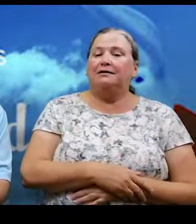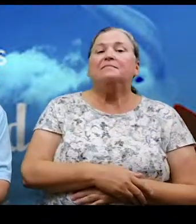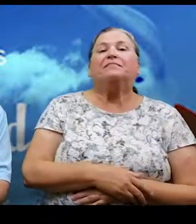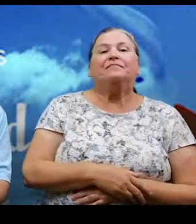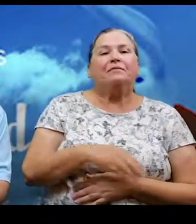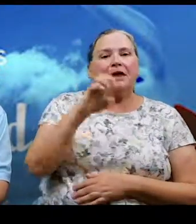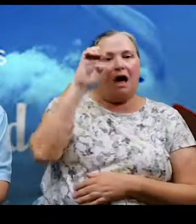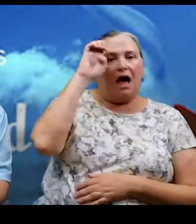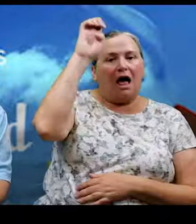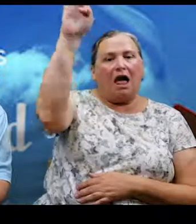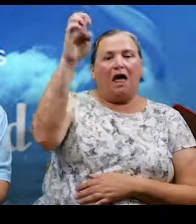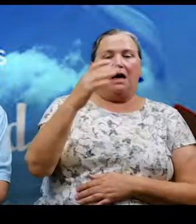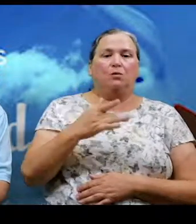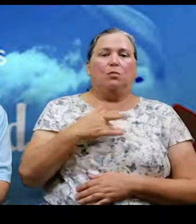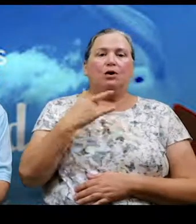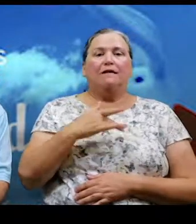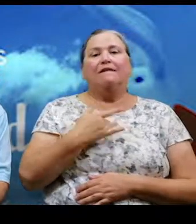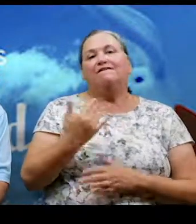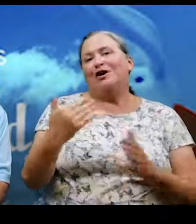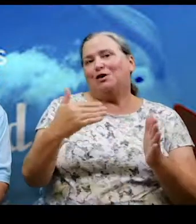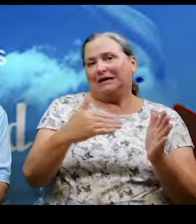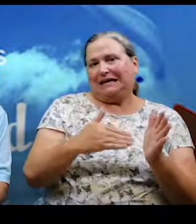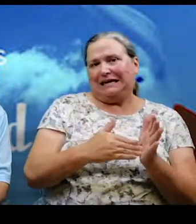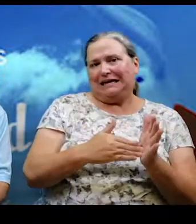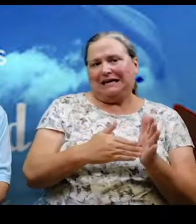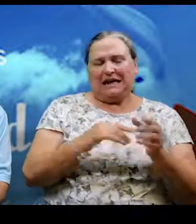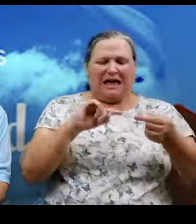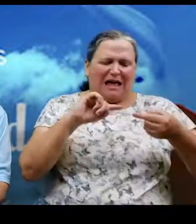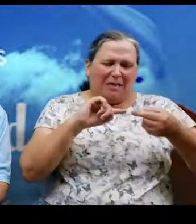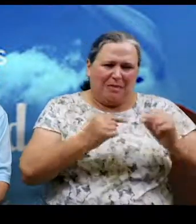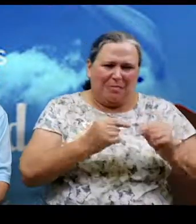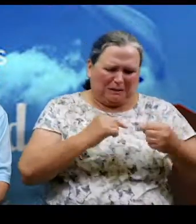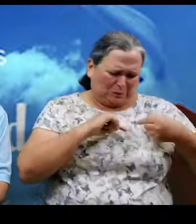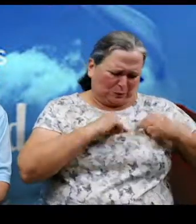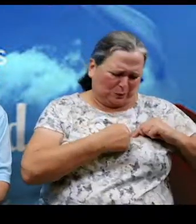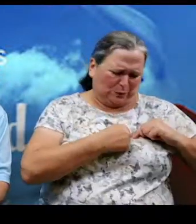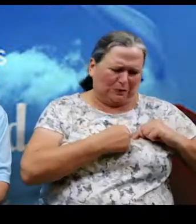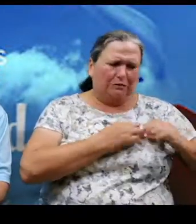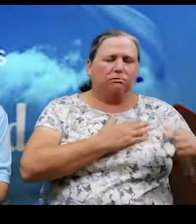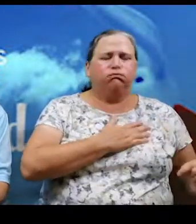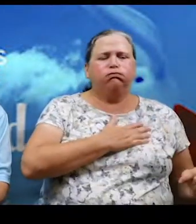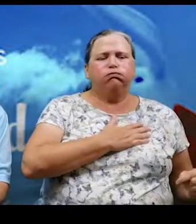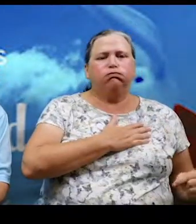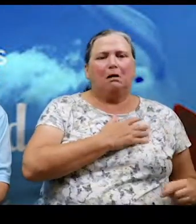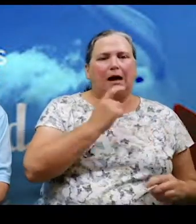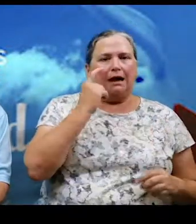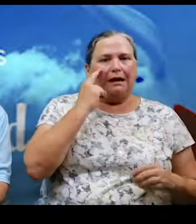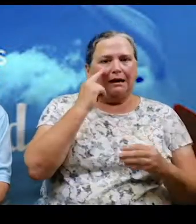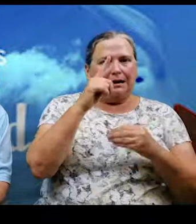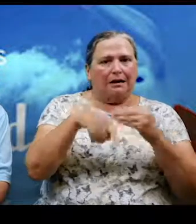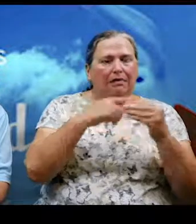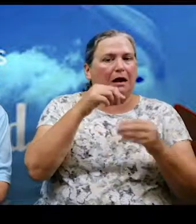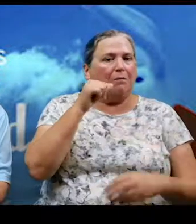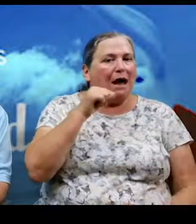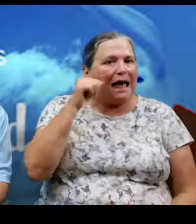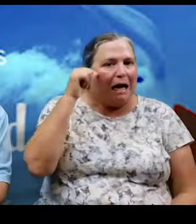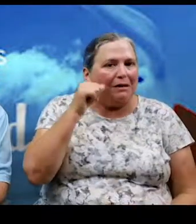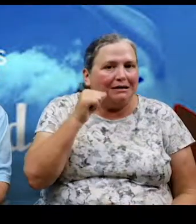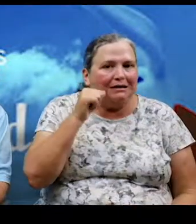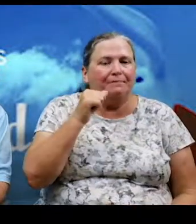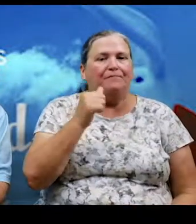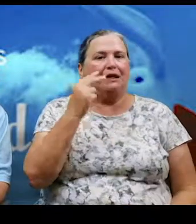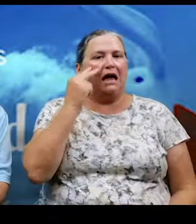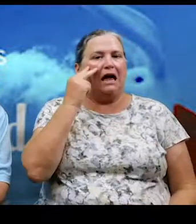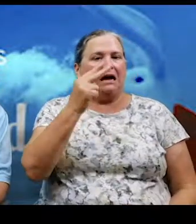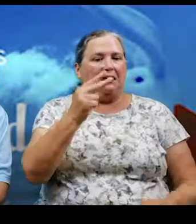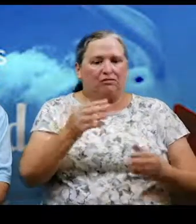Edward felt, again, the sharp pain in his chest. He thought of Abilene. He saw the path leading